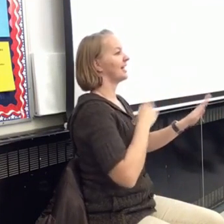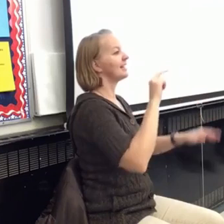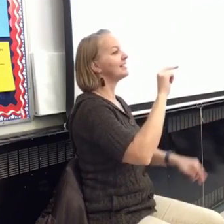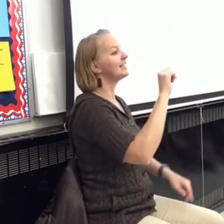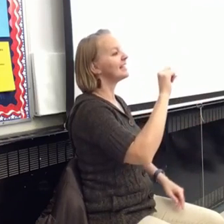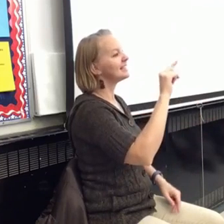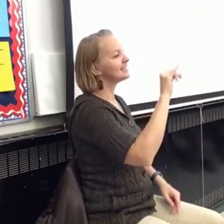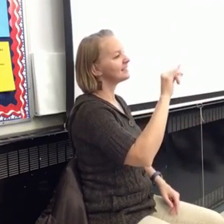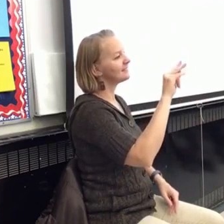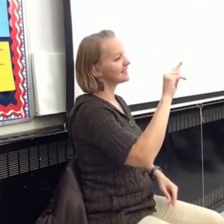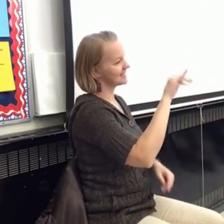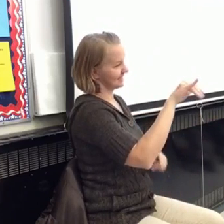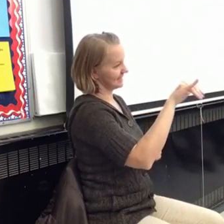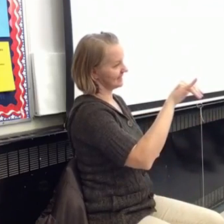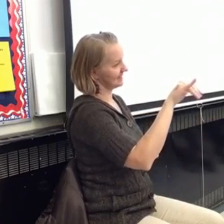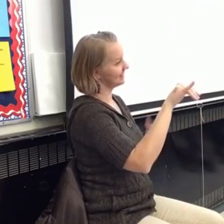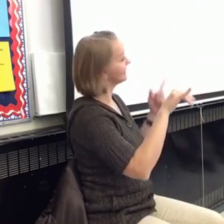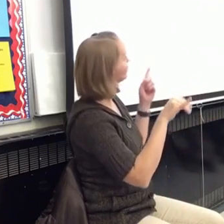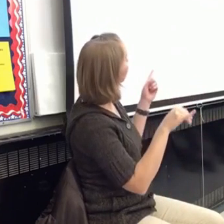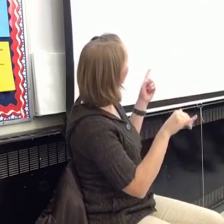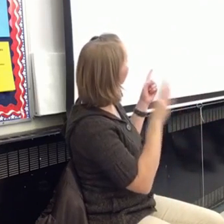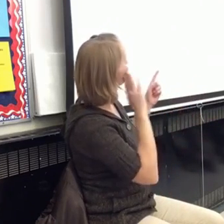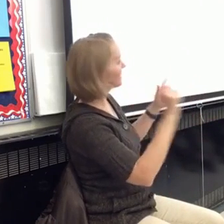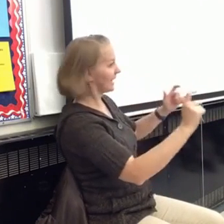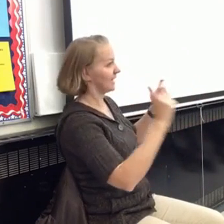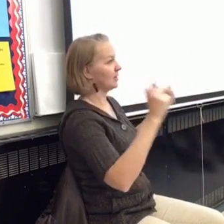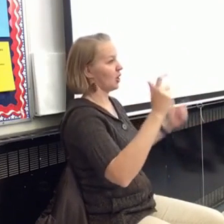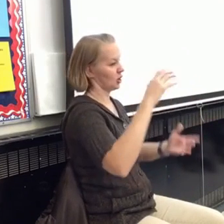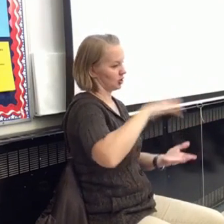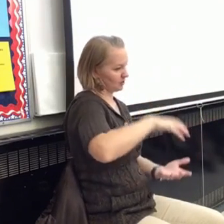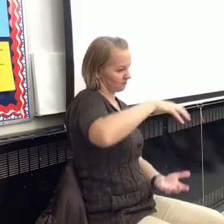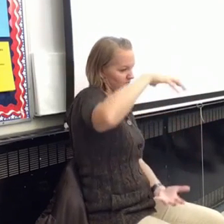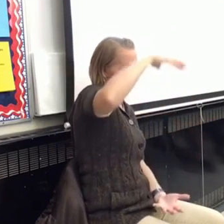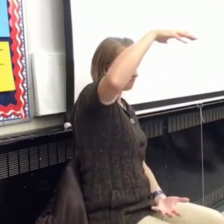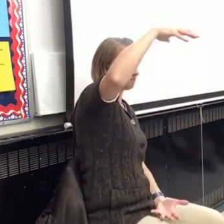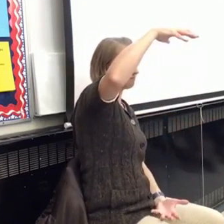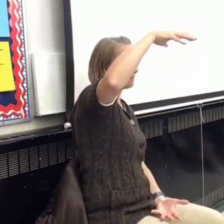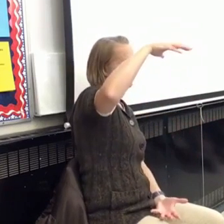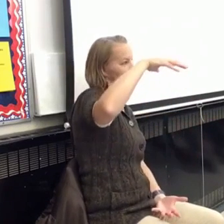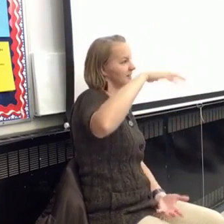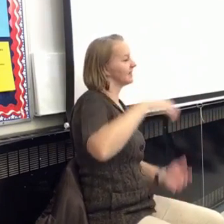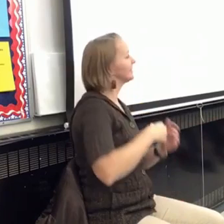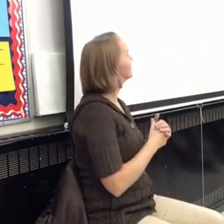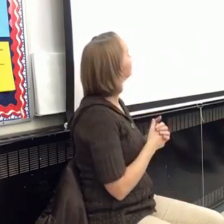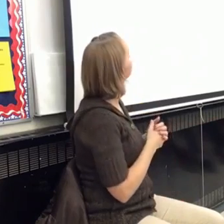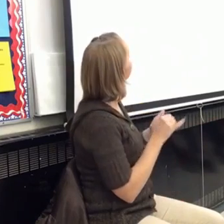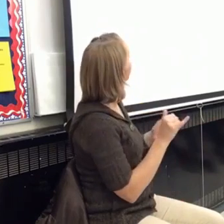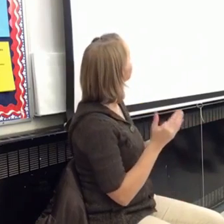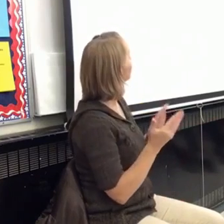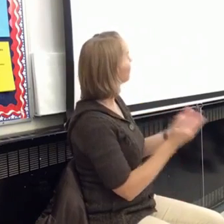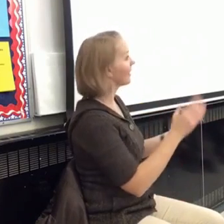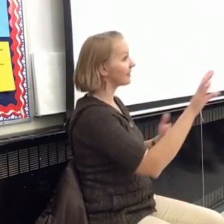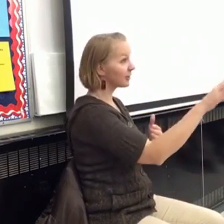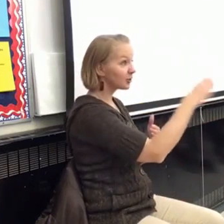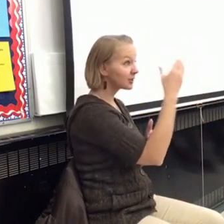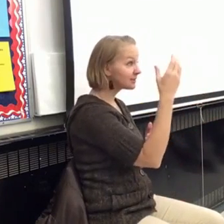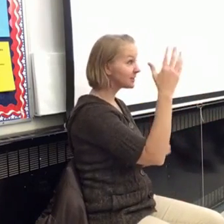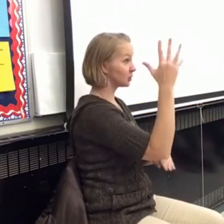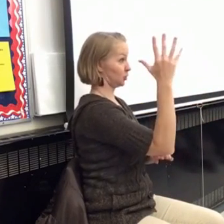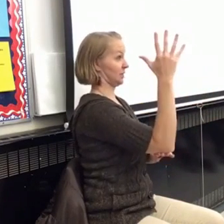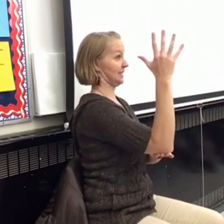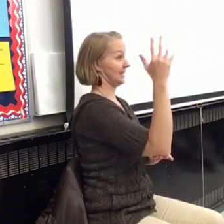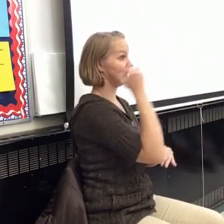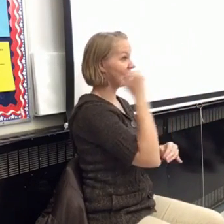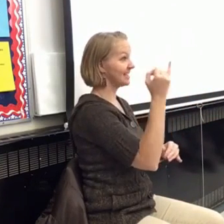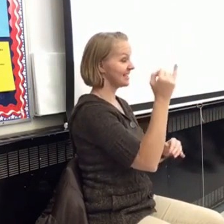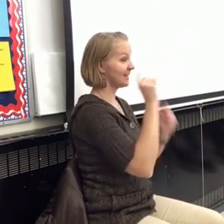nativity sets, is the nativity sets would be these large, like little pyramid things that they would have. They also brought the Christmas tree over, and the idea